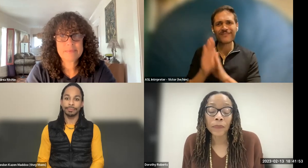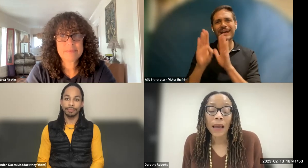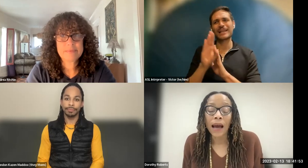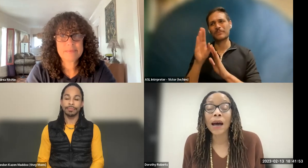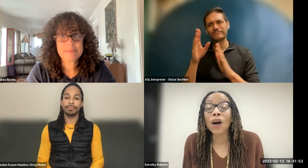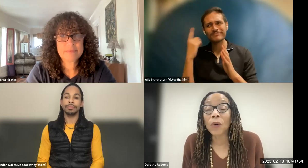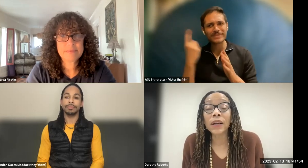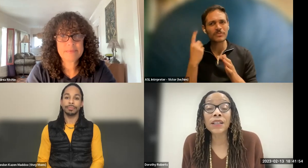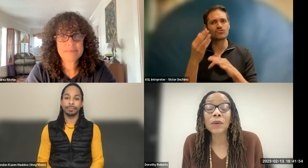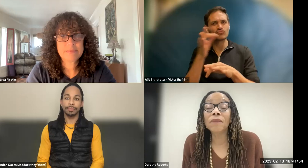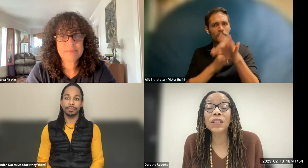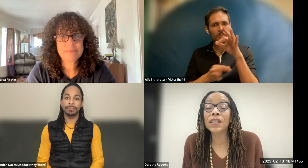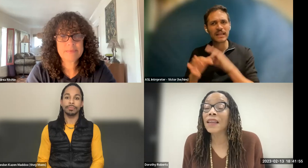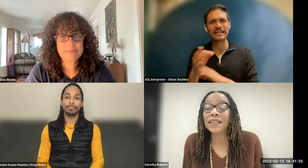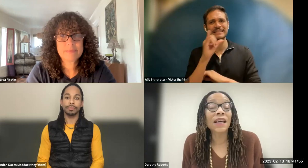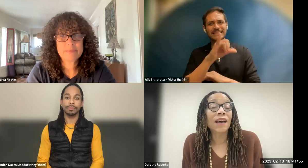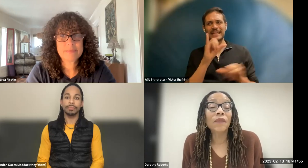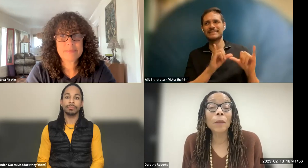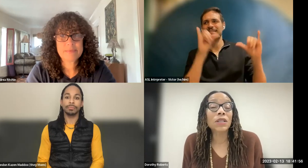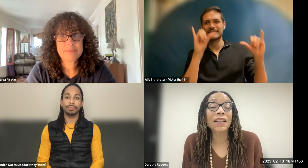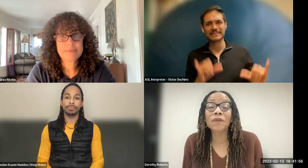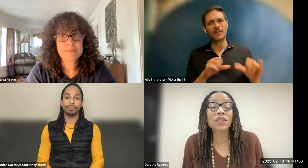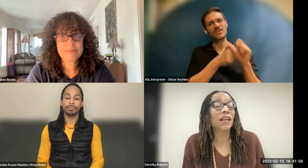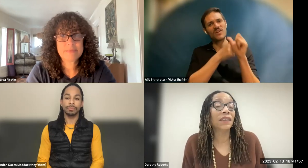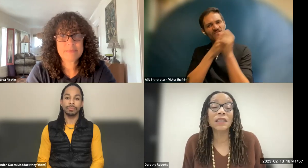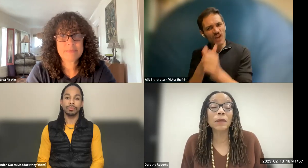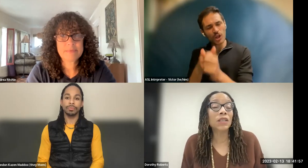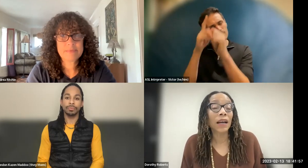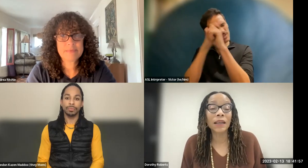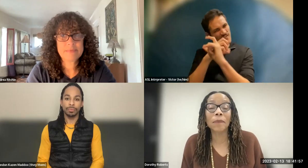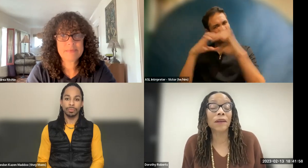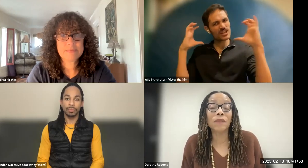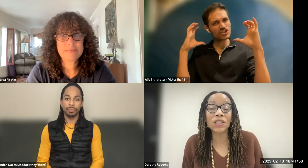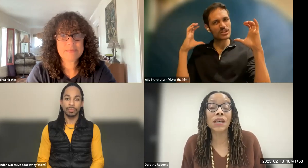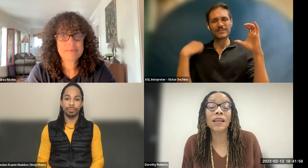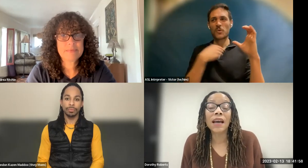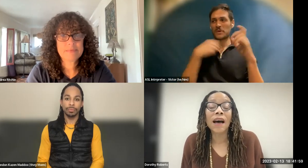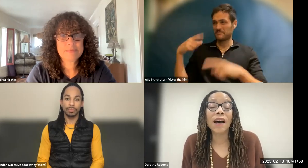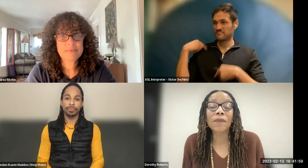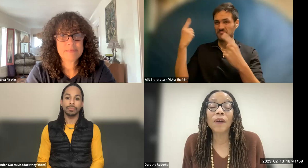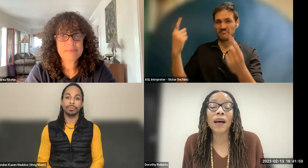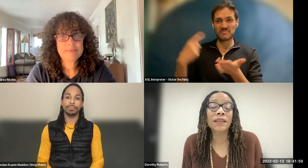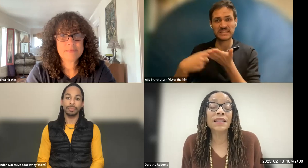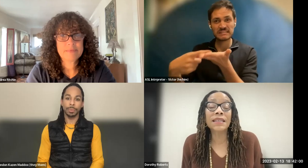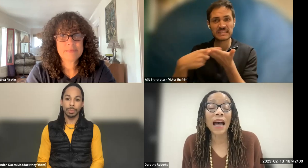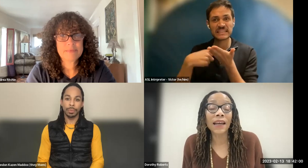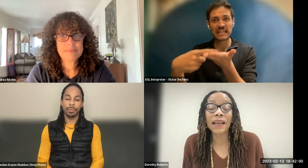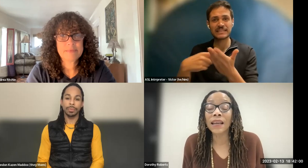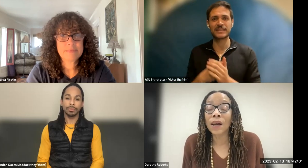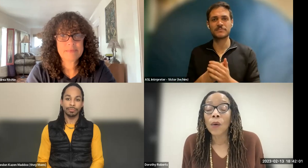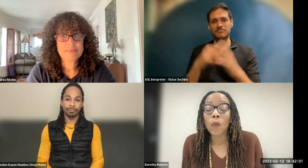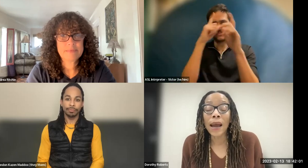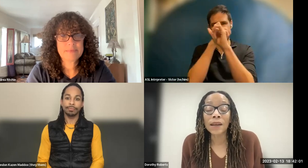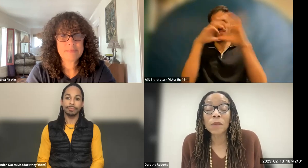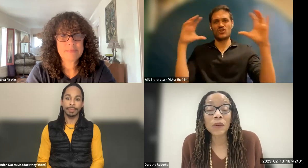system, according to a vision that is very much like the vision others have been talking about, a vision of